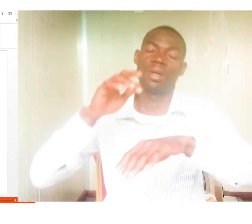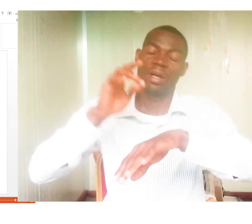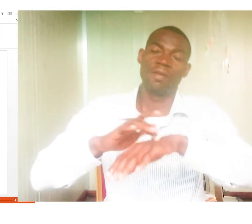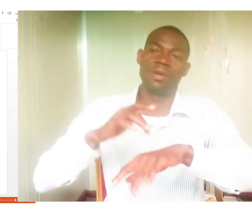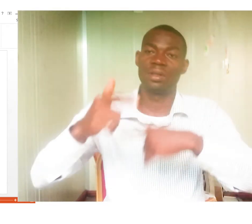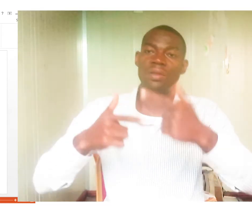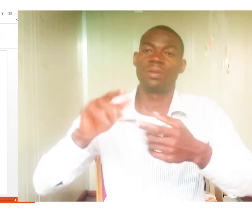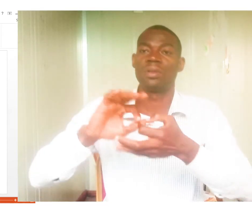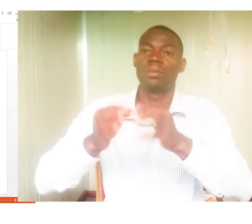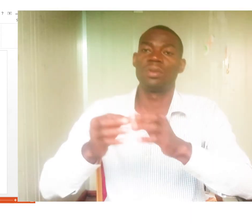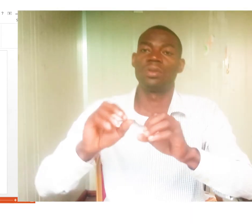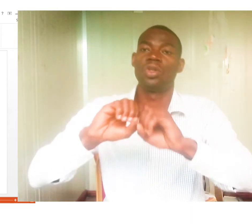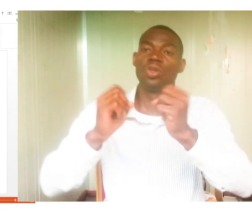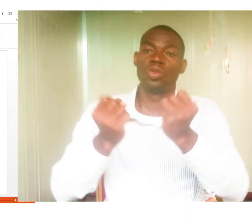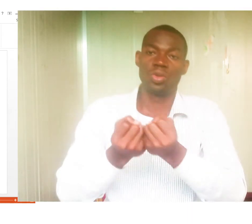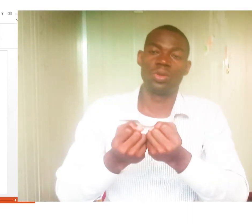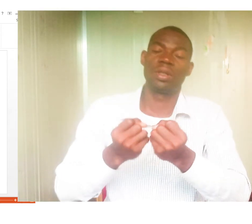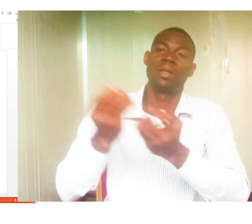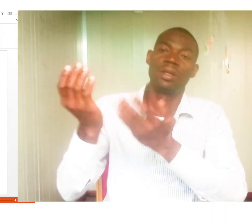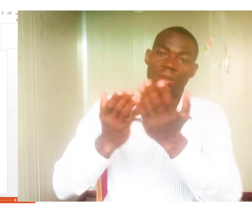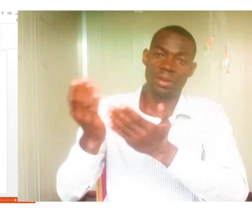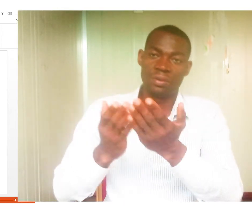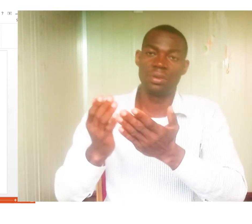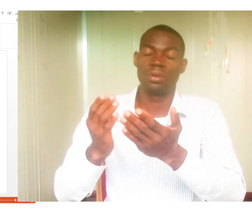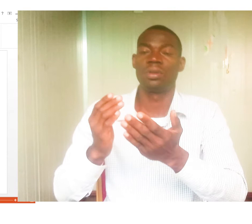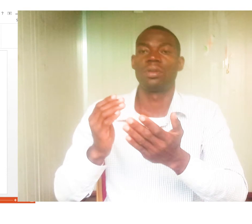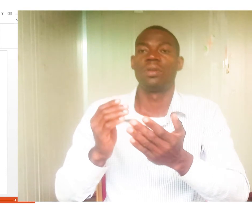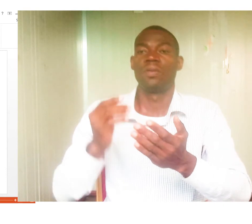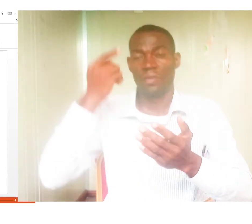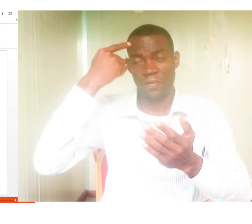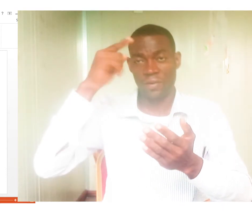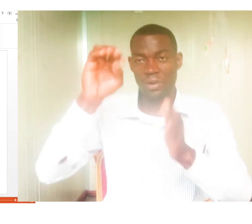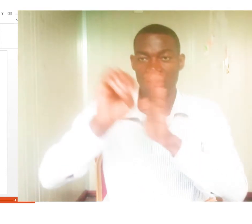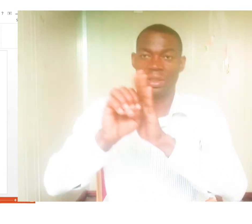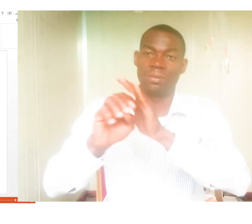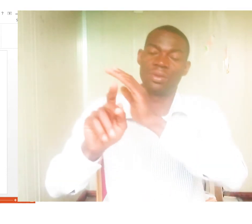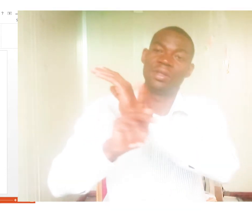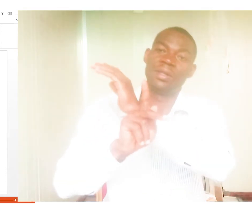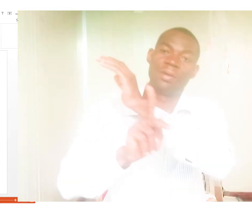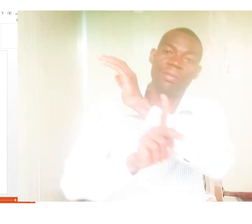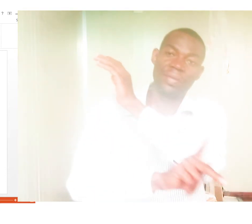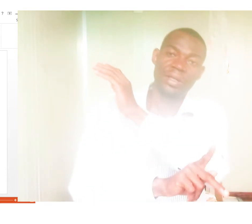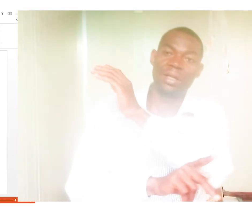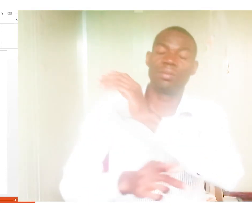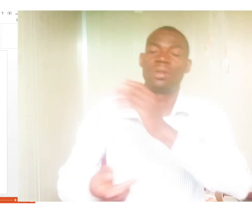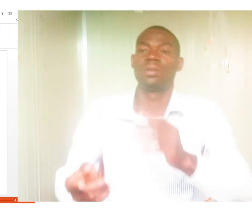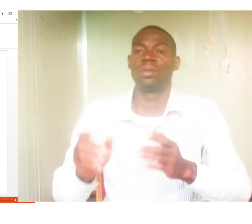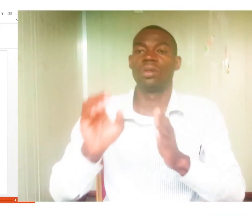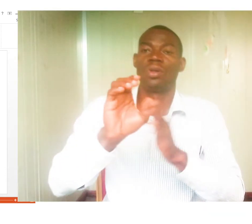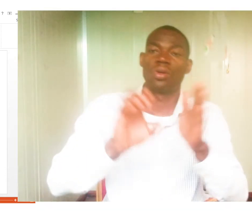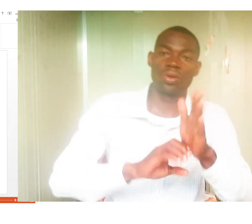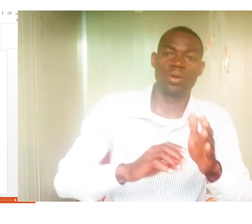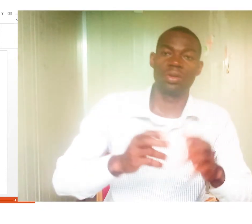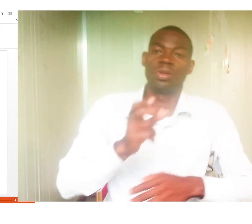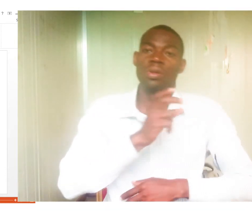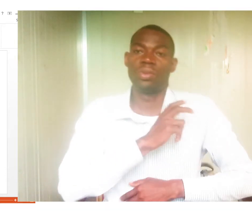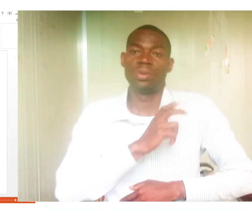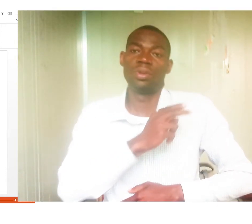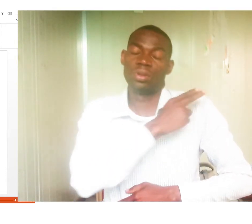the general public, like the parliament, court, police,